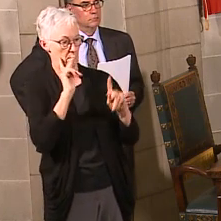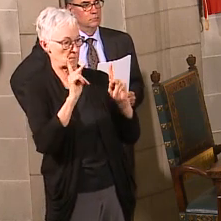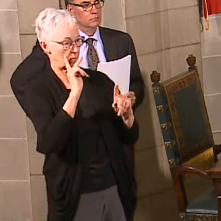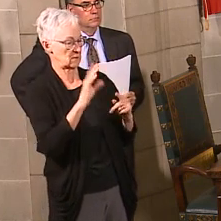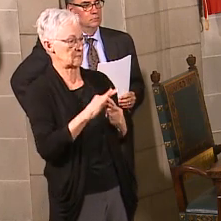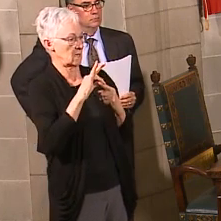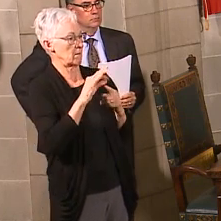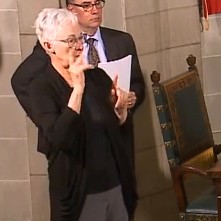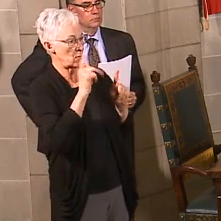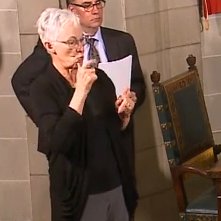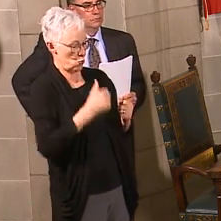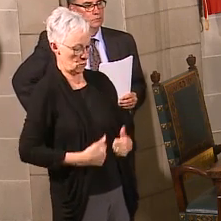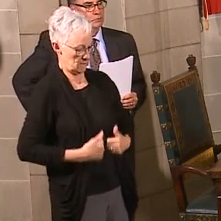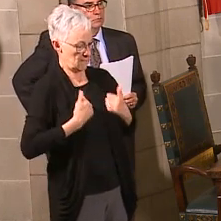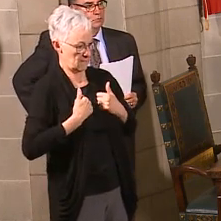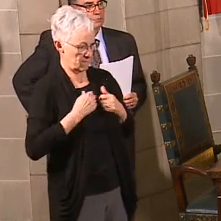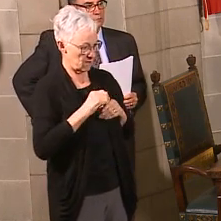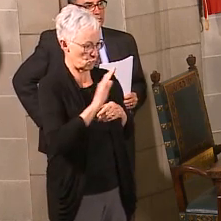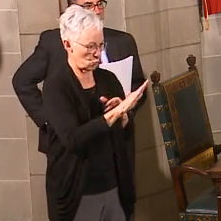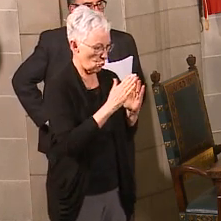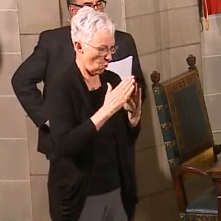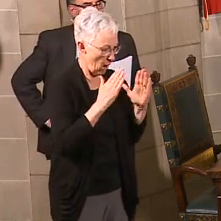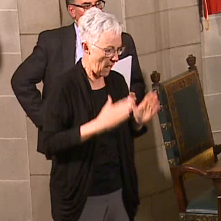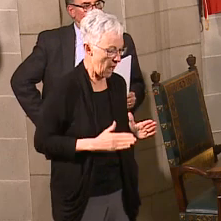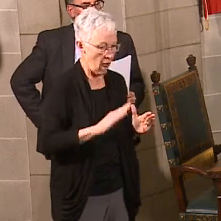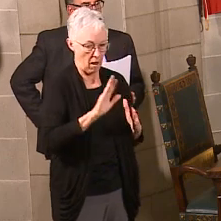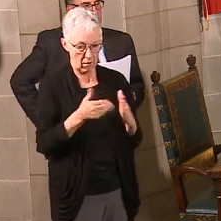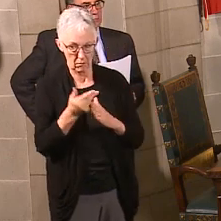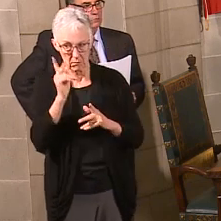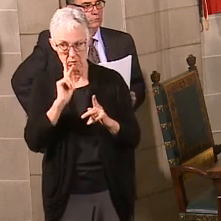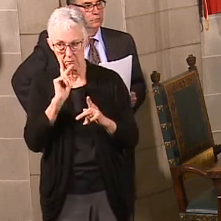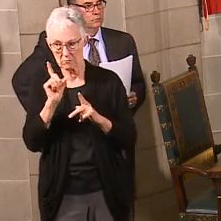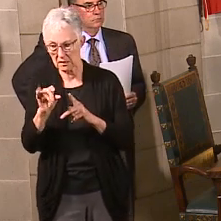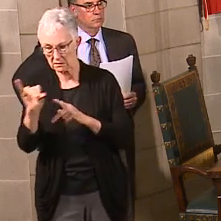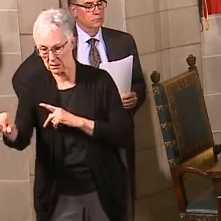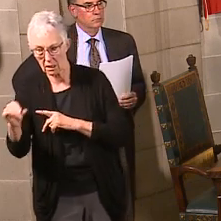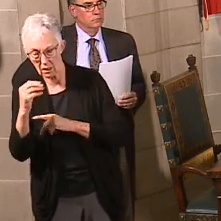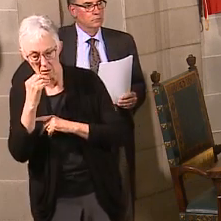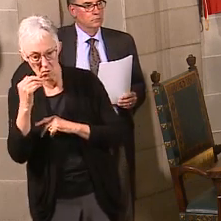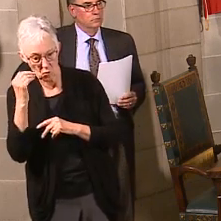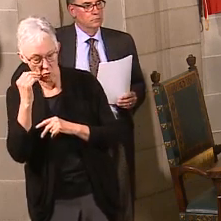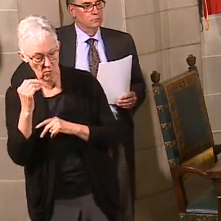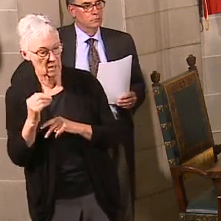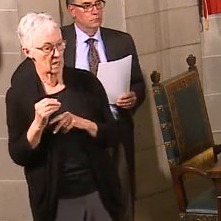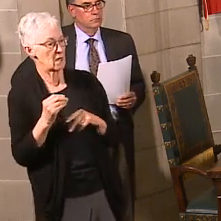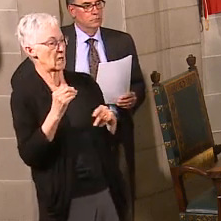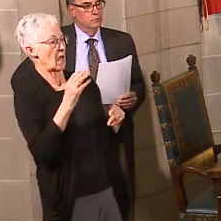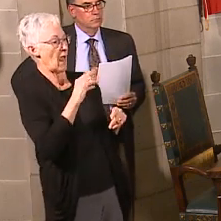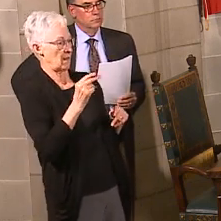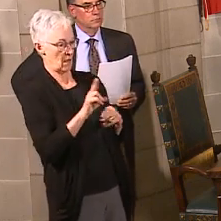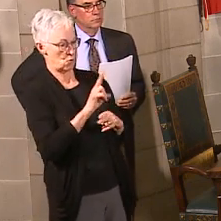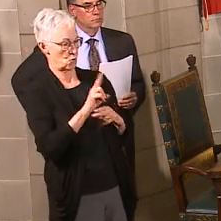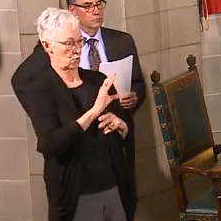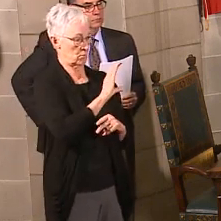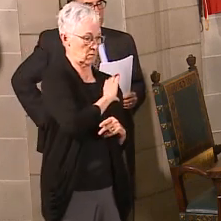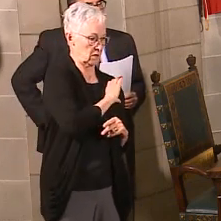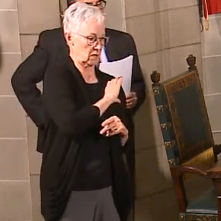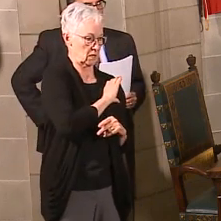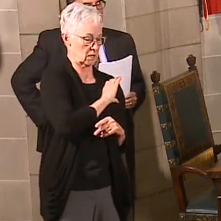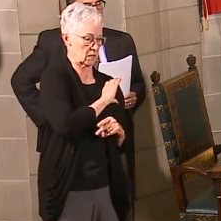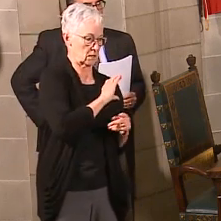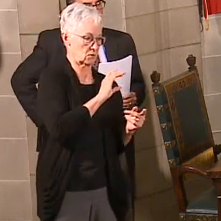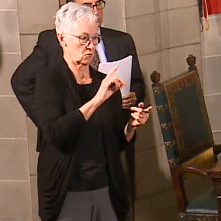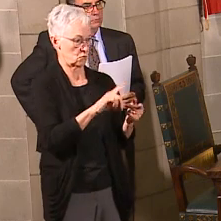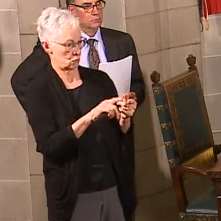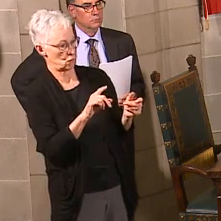take steps to have the rest work from home. It requested police officers enforce these measures. I think I addressed this question already. Well, actually, let me go to the next one because that wasn't